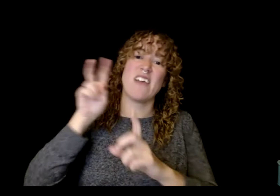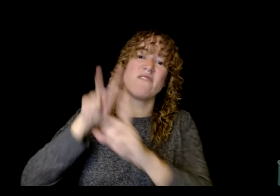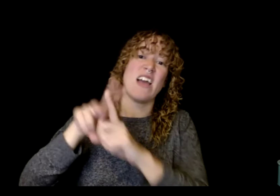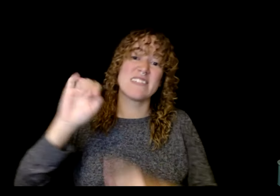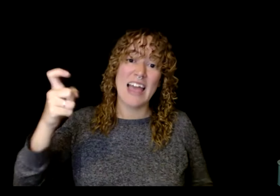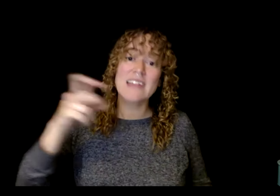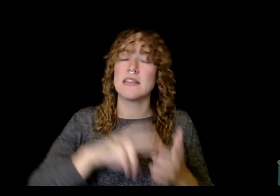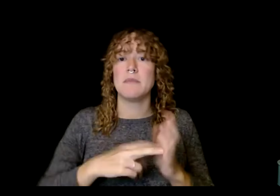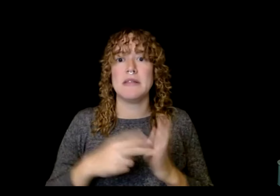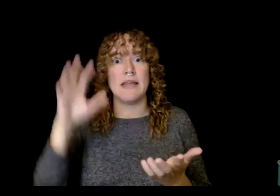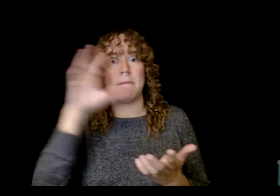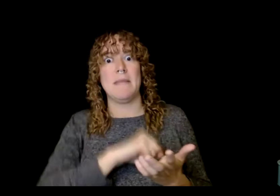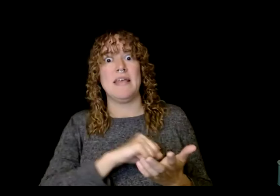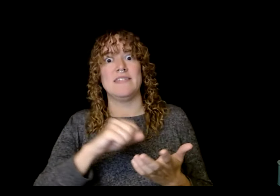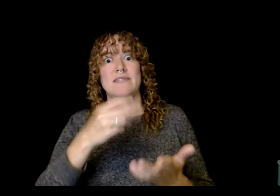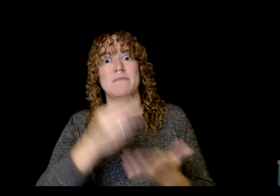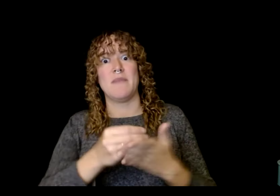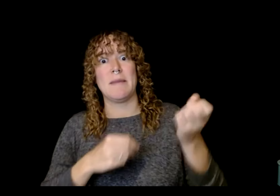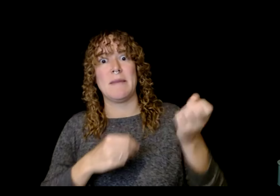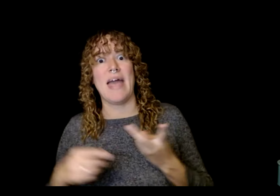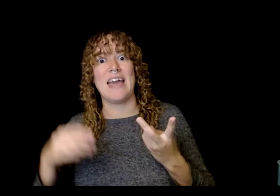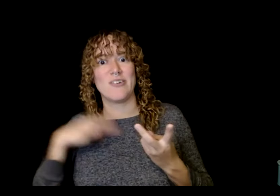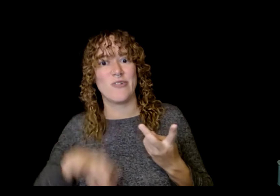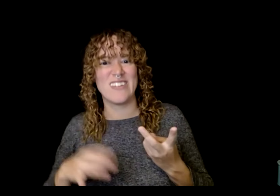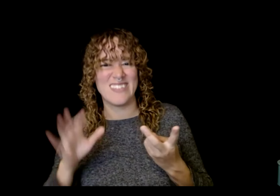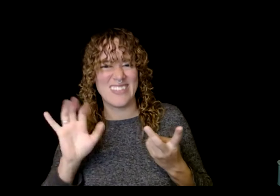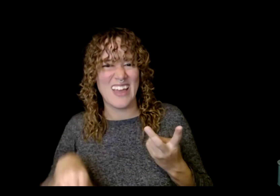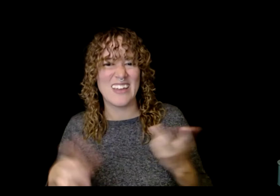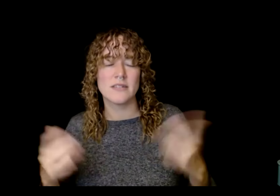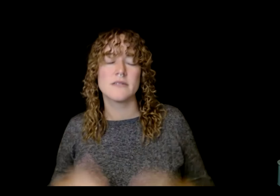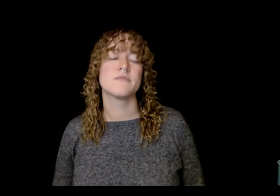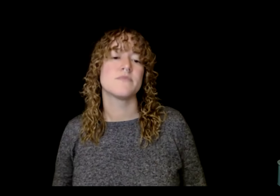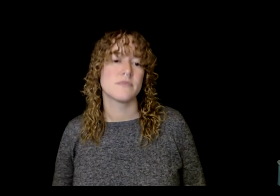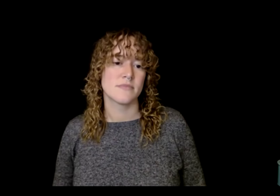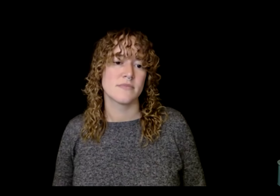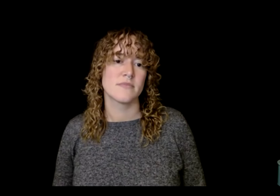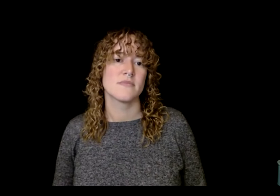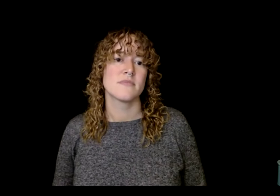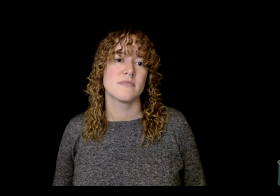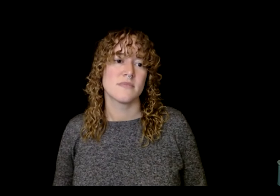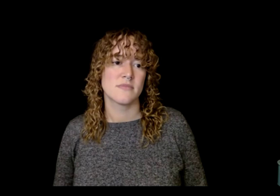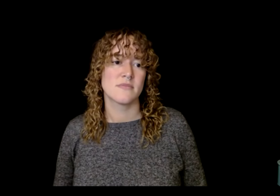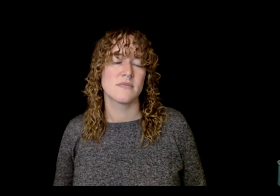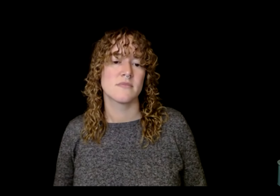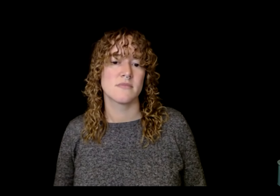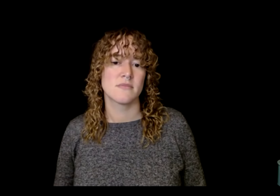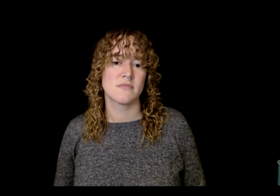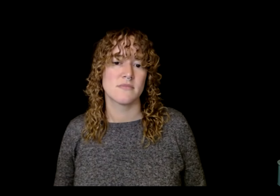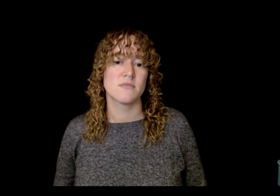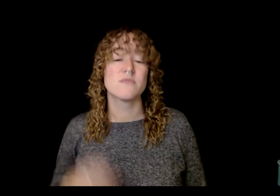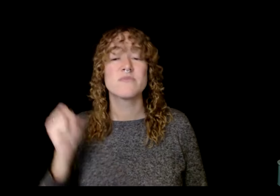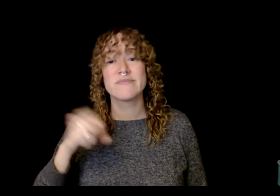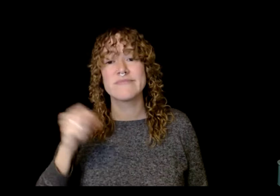these tax credits and benefits. So not only can it have a significant impact on the